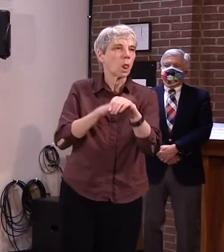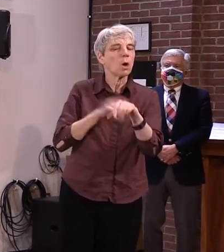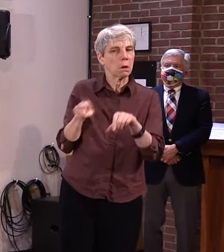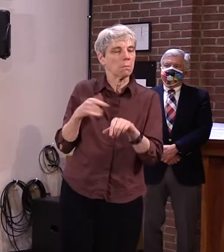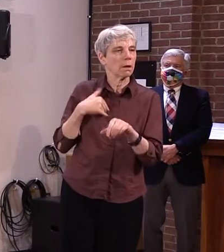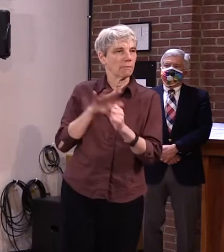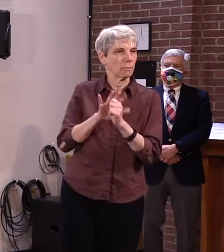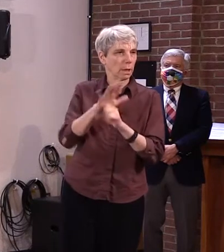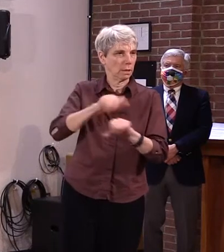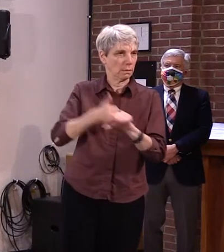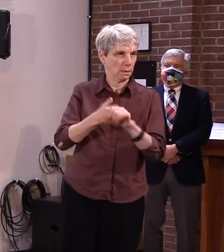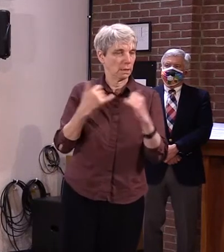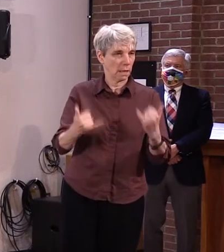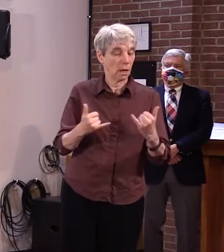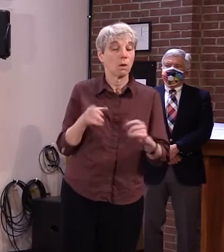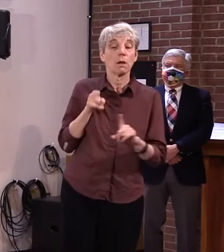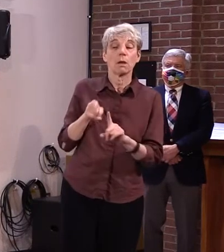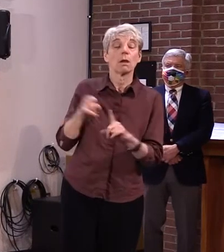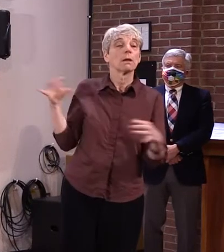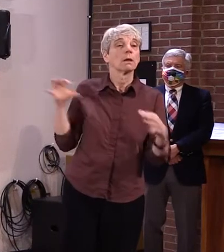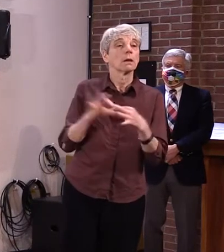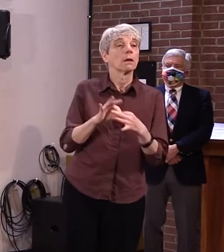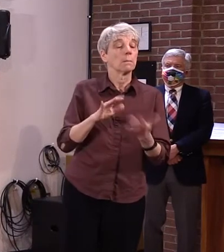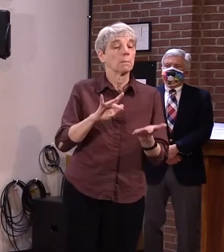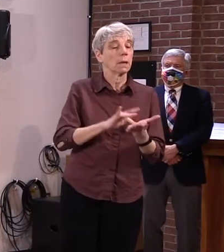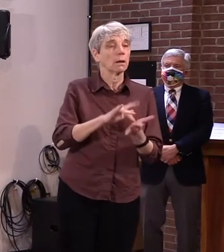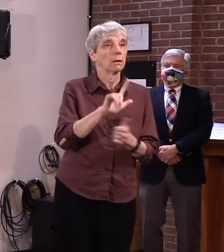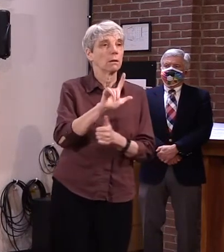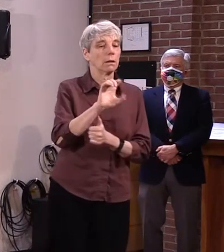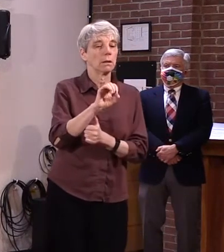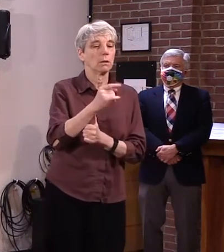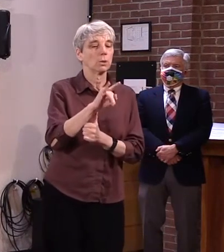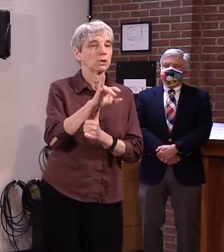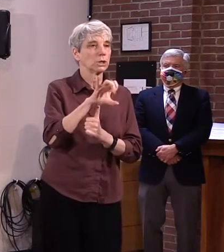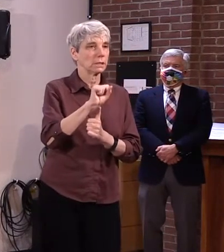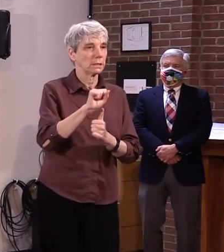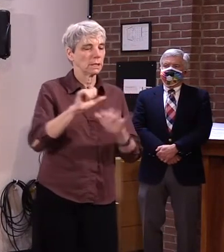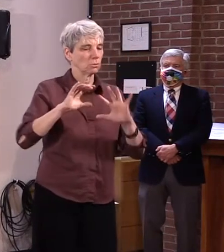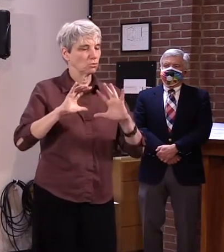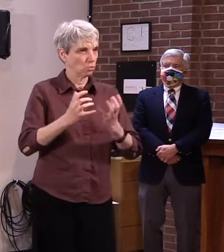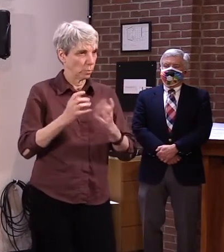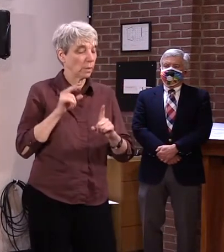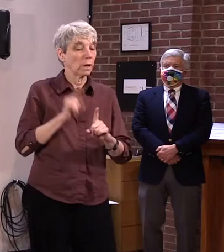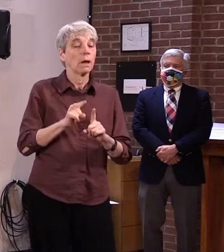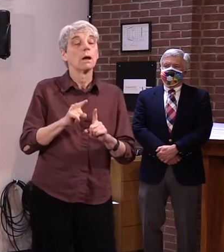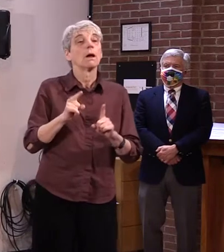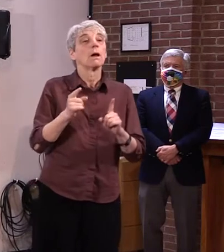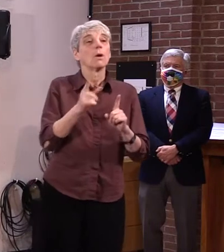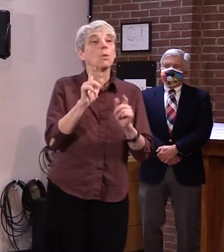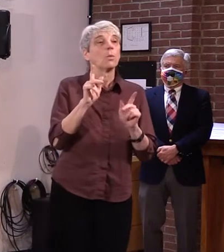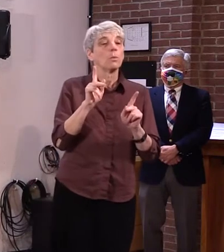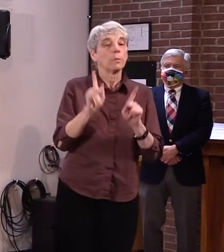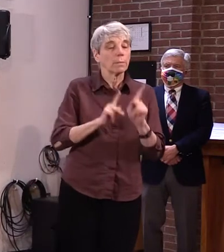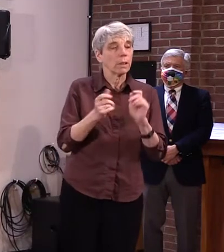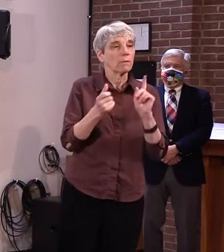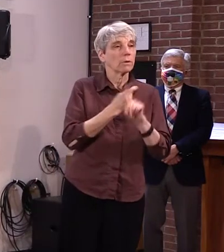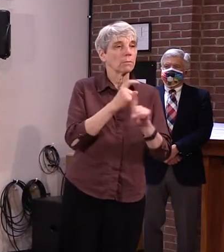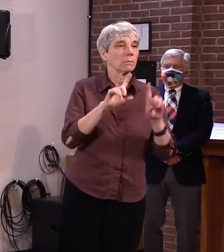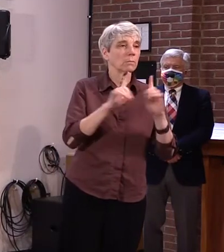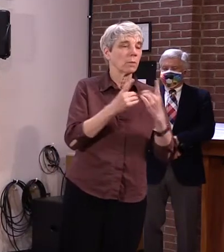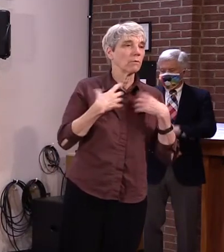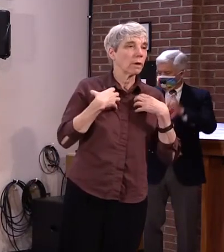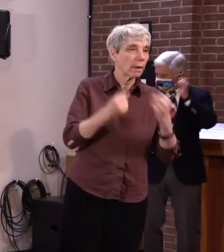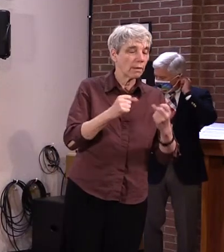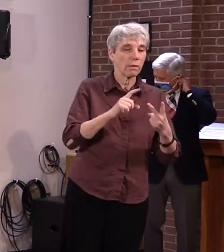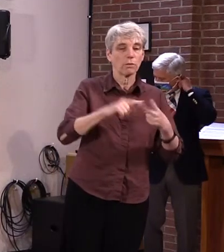by the Medical Logistics Branch of the State Emergency Operations Center, the SEOC, and is staffed by the Department of Health, the Agency of Transportation,